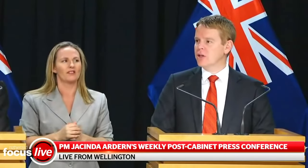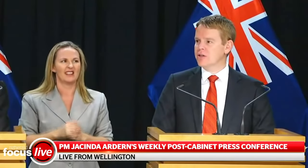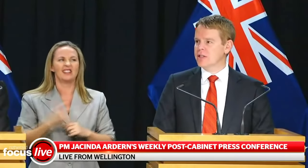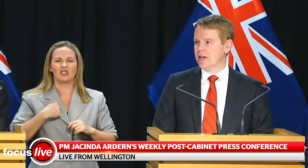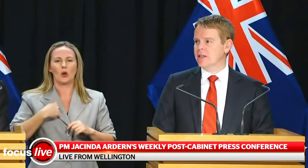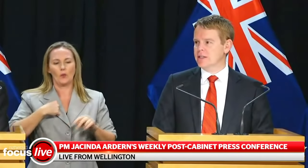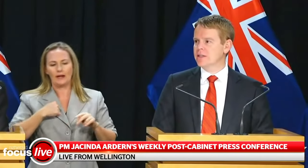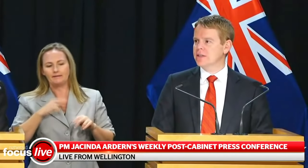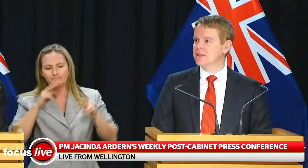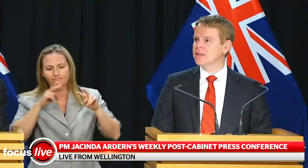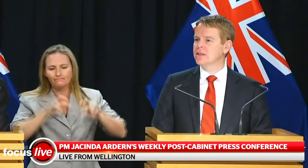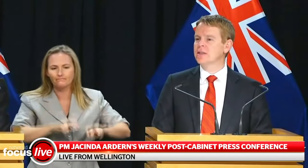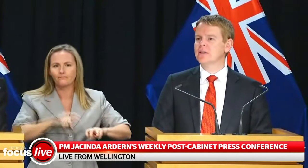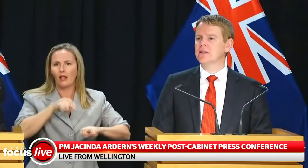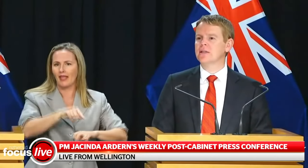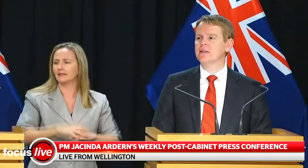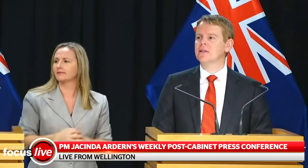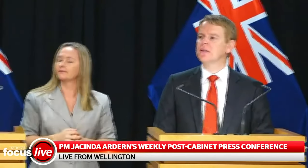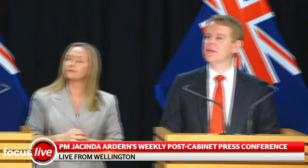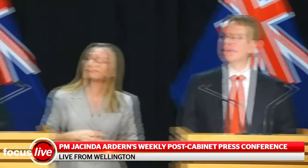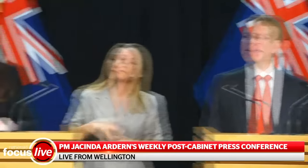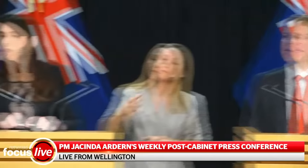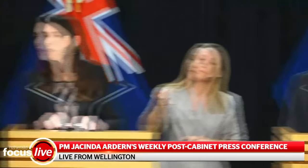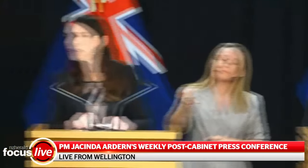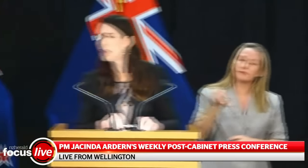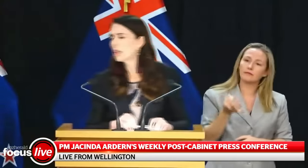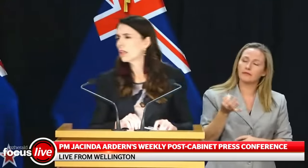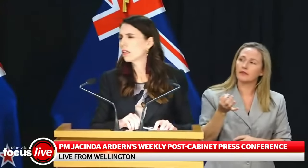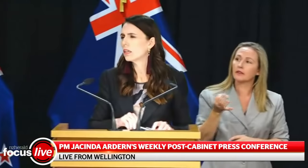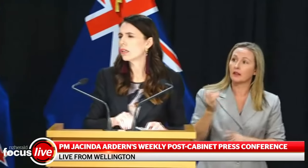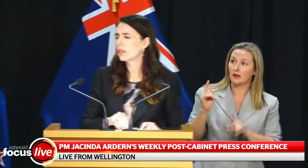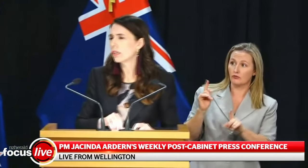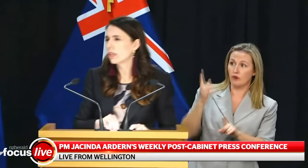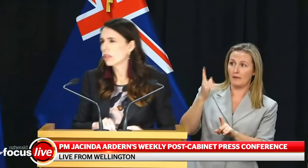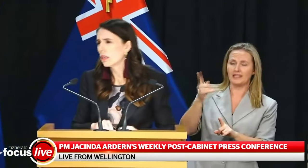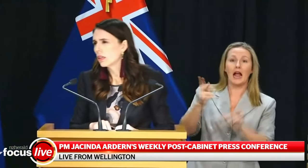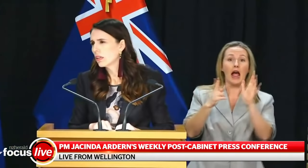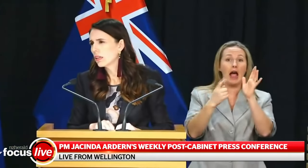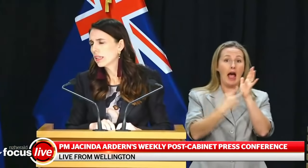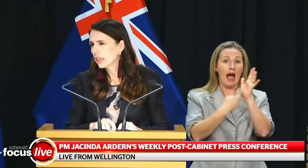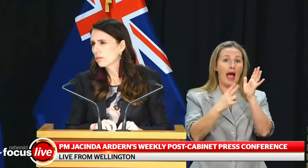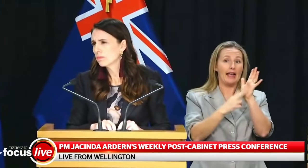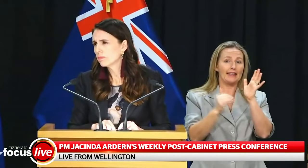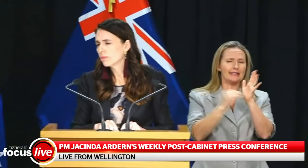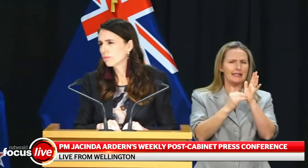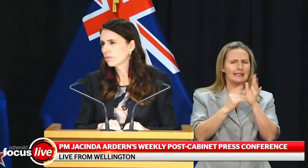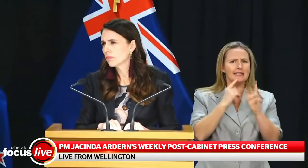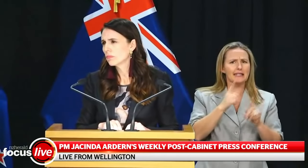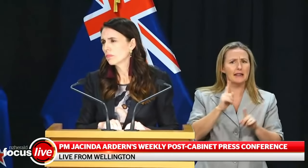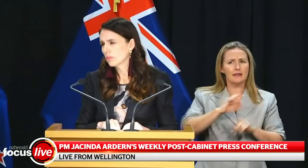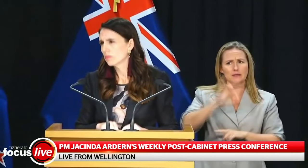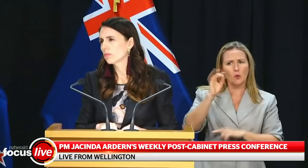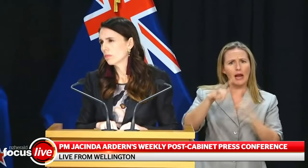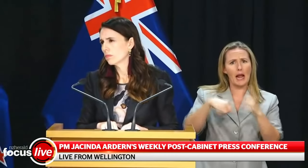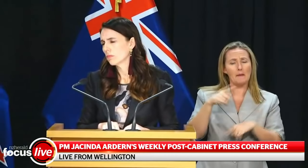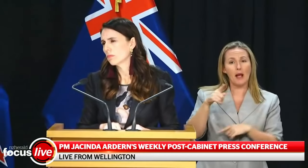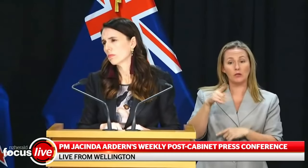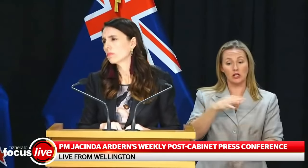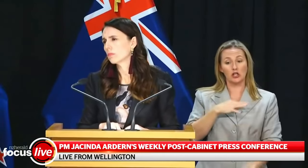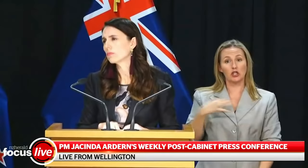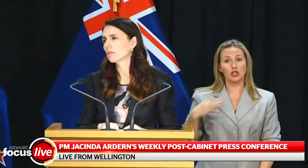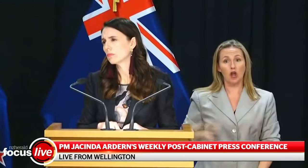look very closely at, yes. Yeah. Prime Minister, RNZ had an article this morning about Chinese Communist Party spies